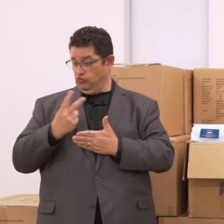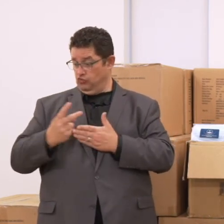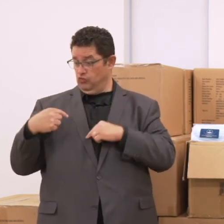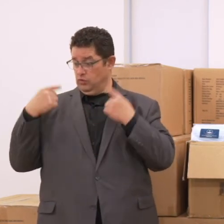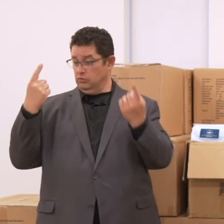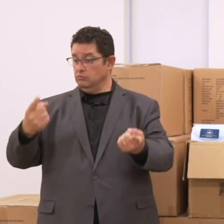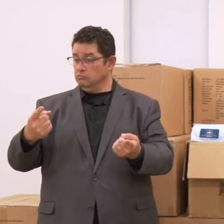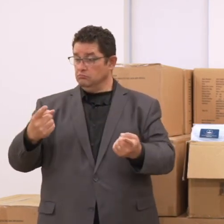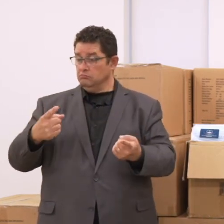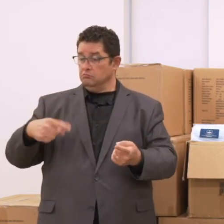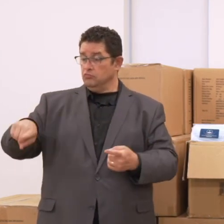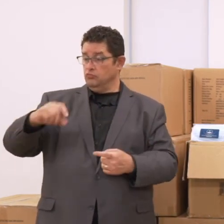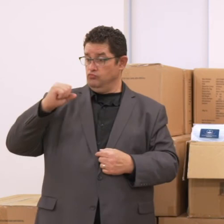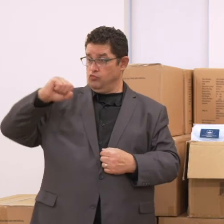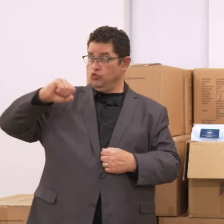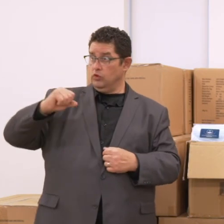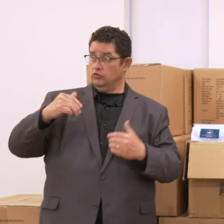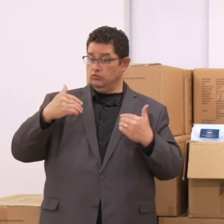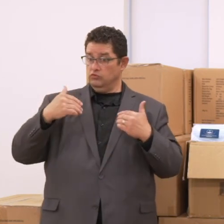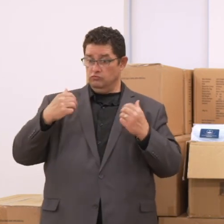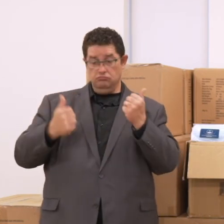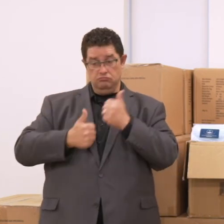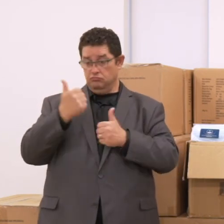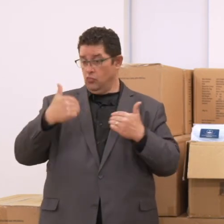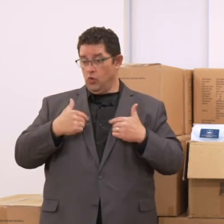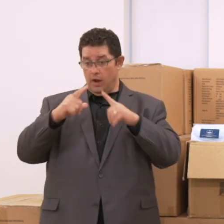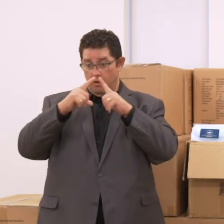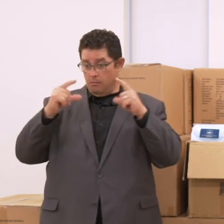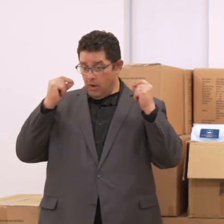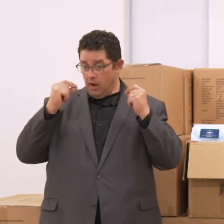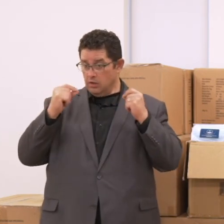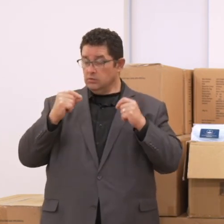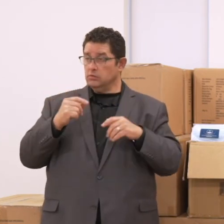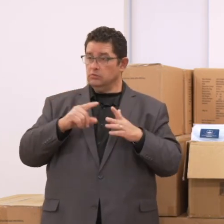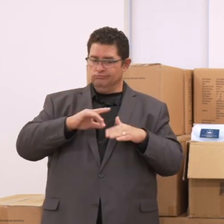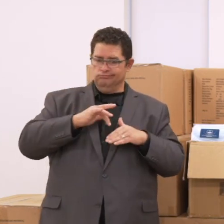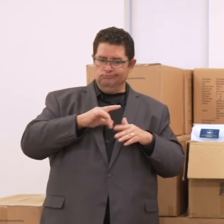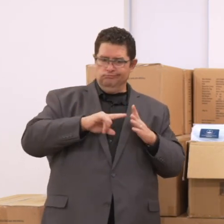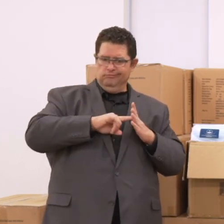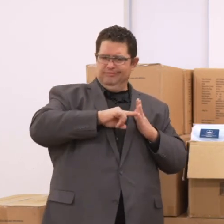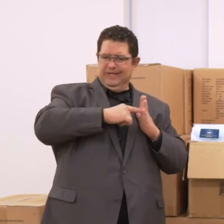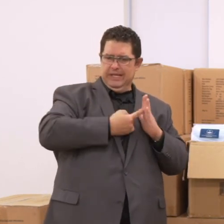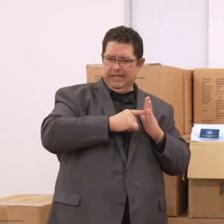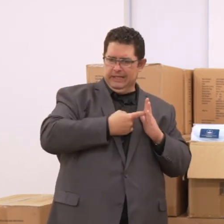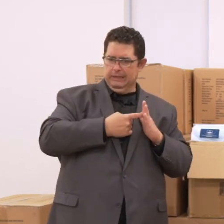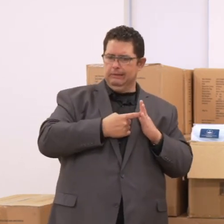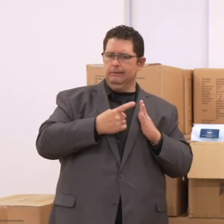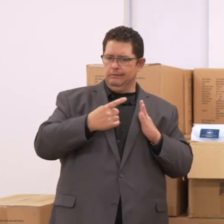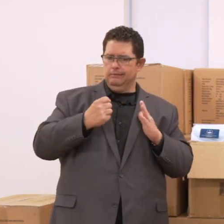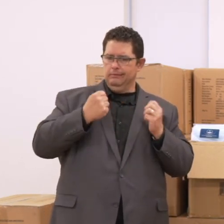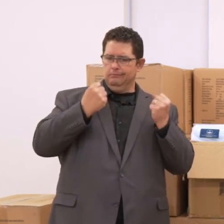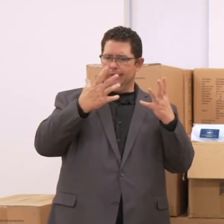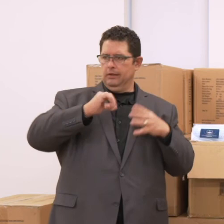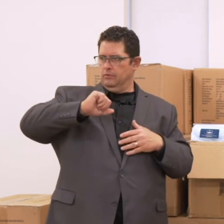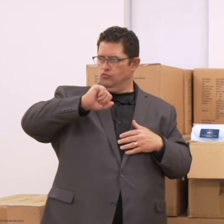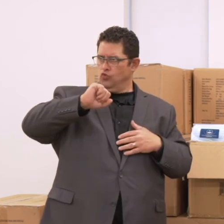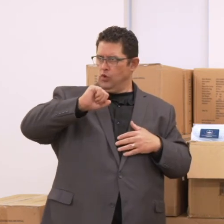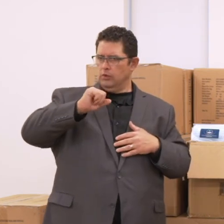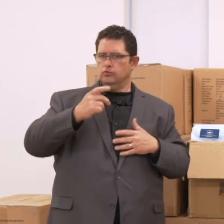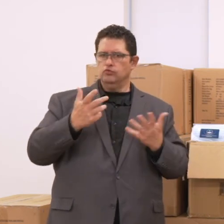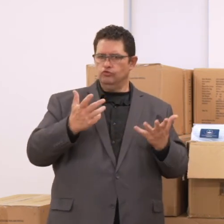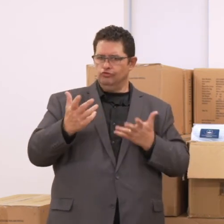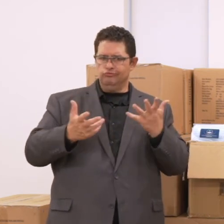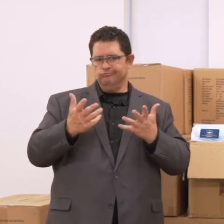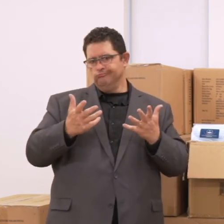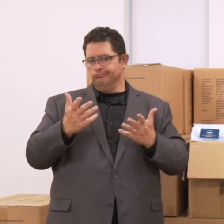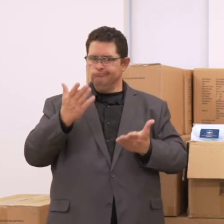protesters have adopted masks. Early on, protesters were like many people in our community, and they were hit